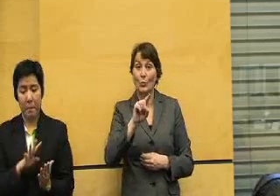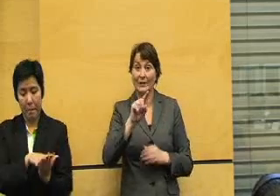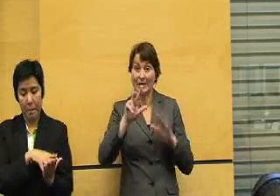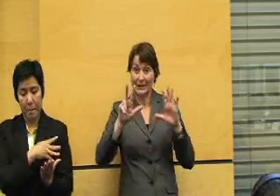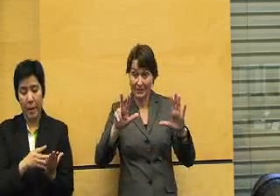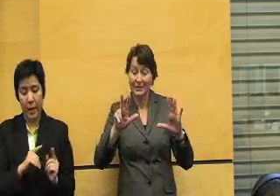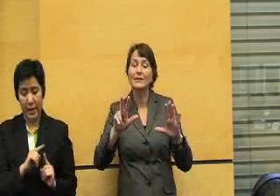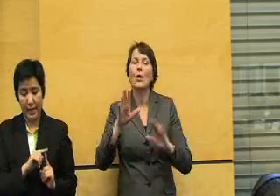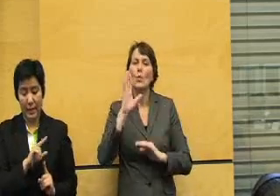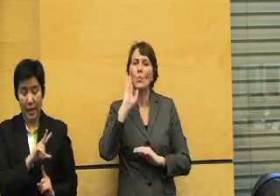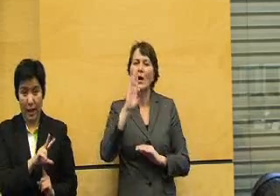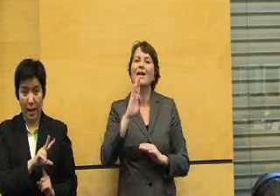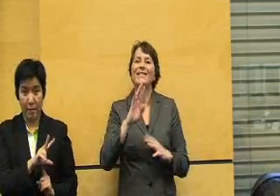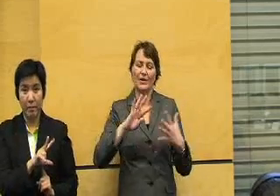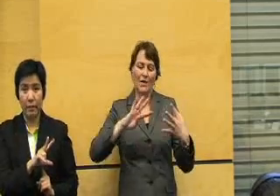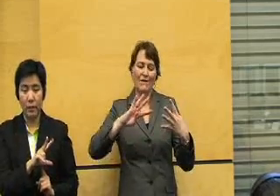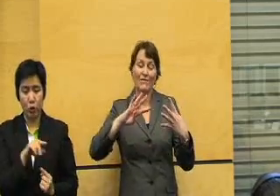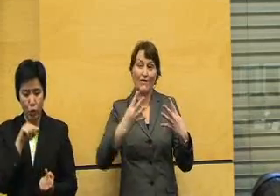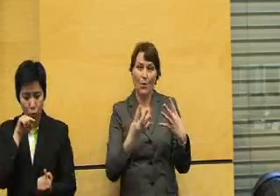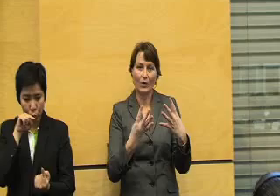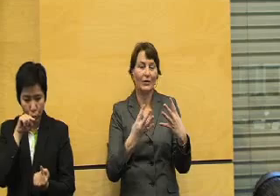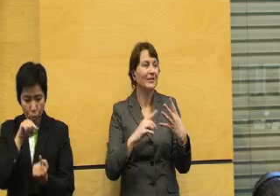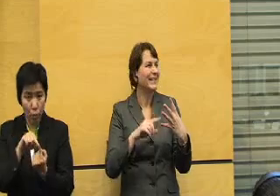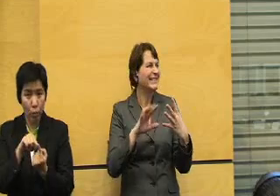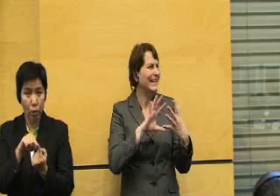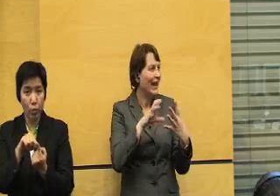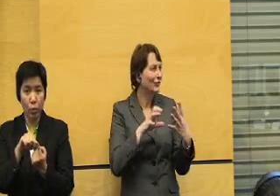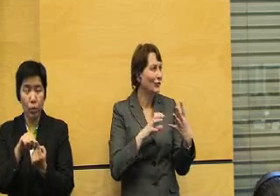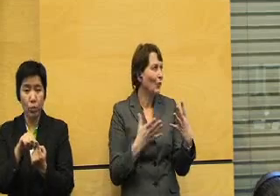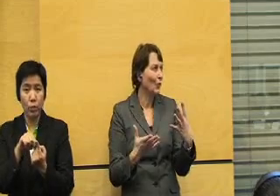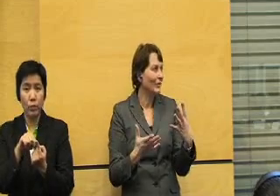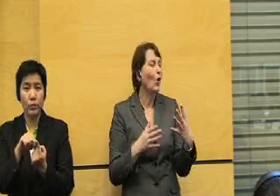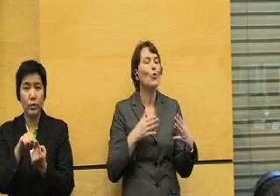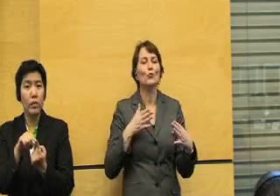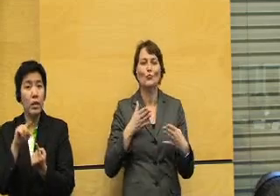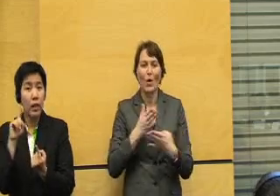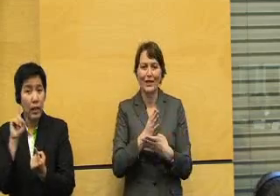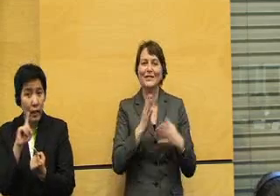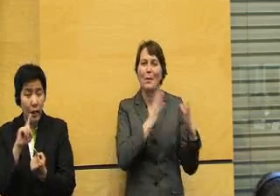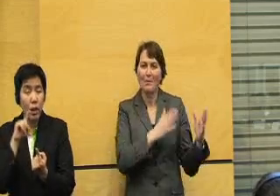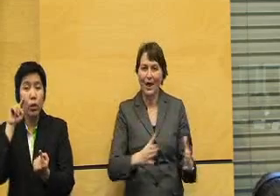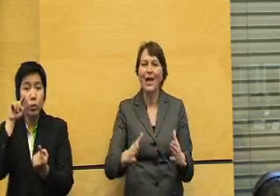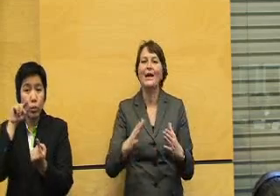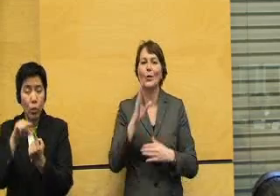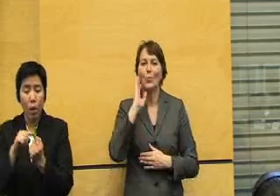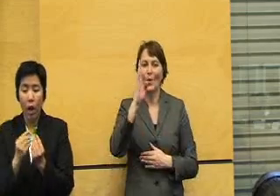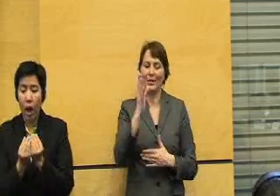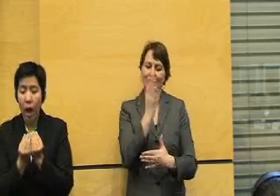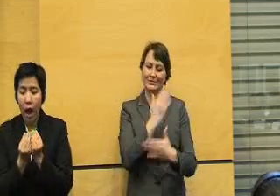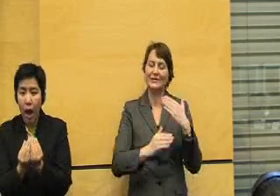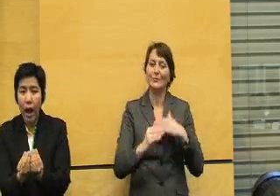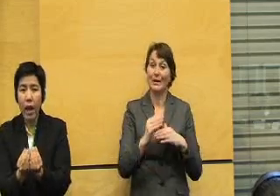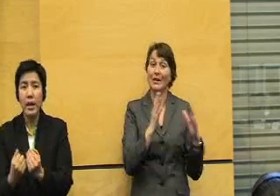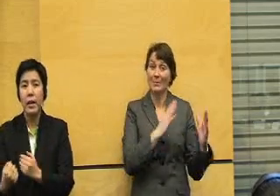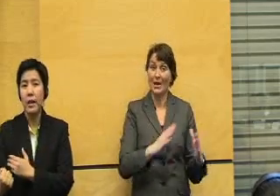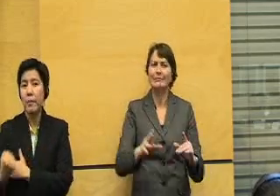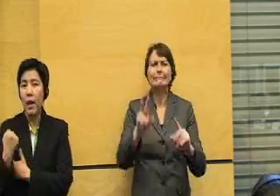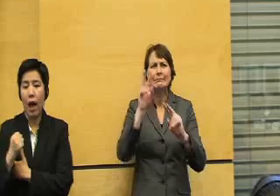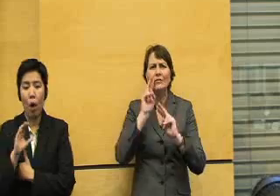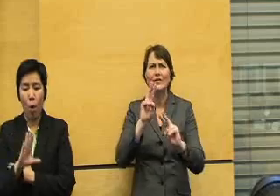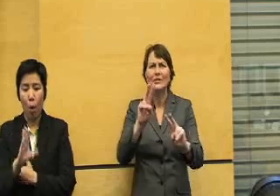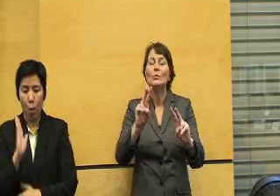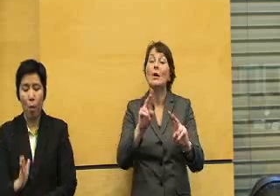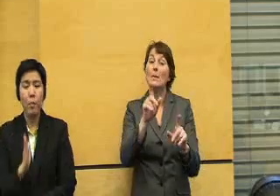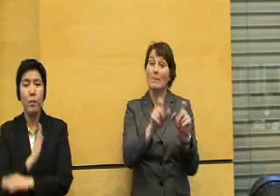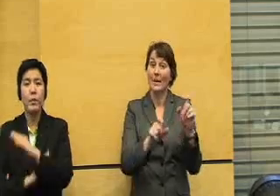Specifically, the 4th National Plan on Empowerment of Persons with Disability pronounced a vision for